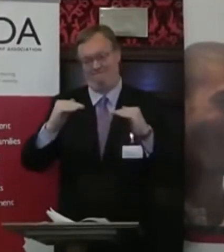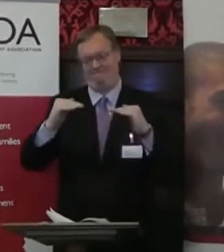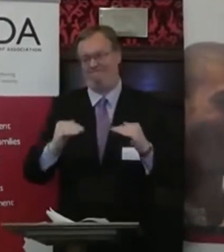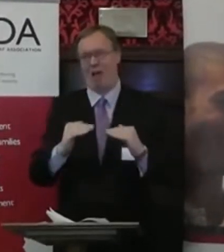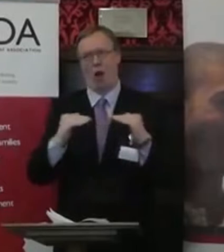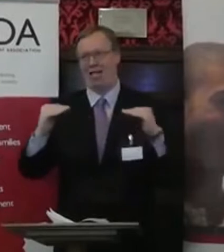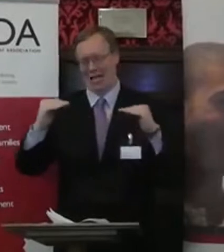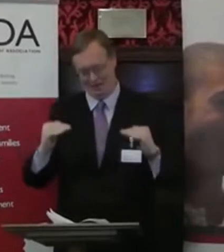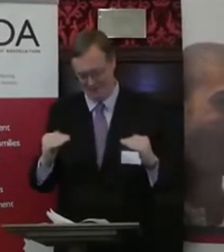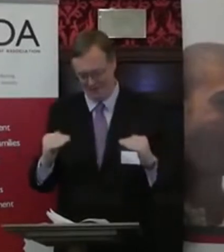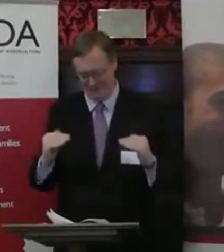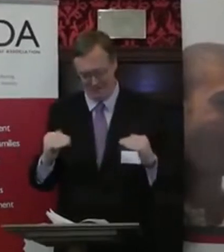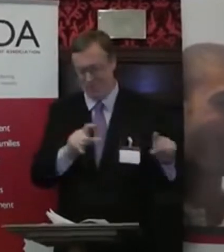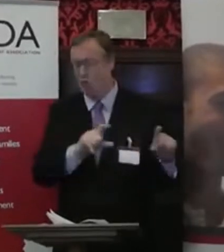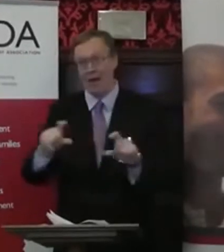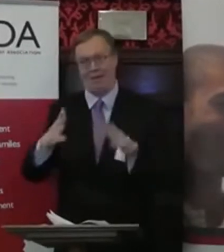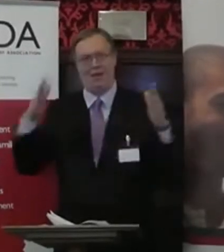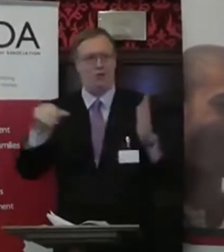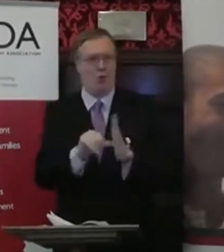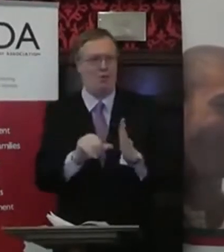The lack of equality remains a big problem.